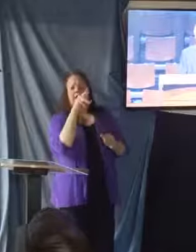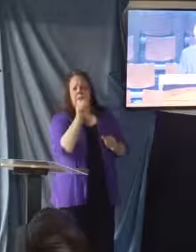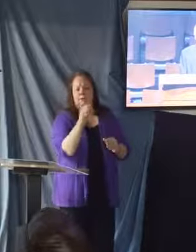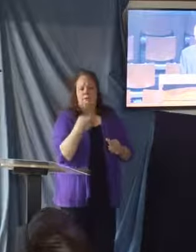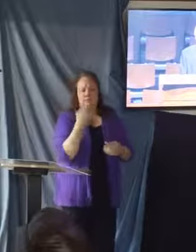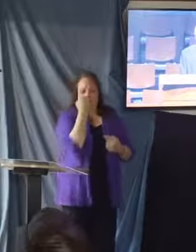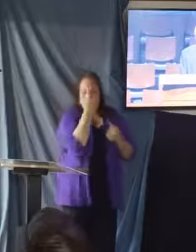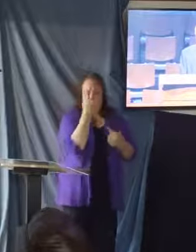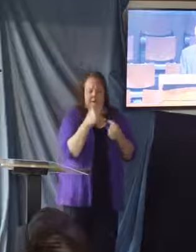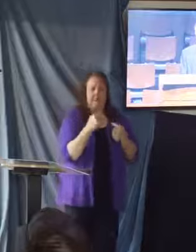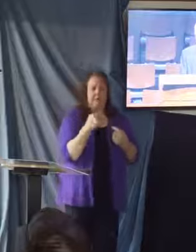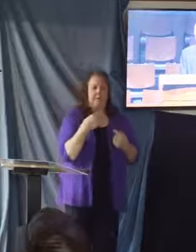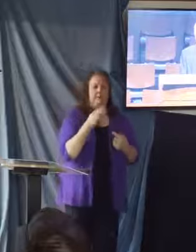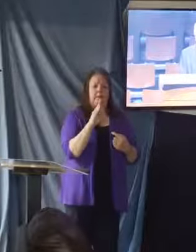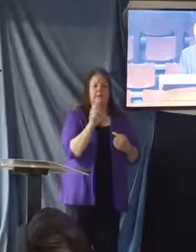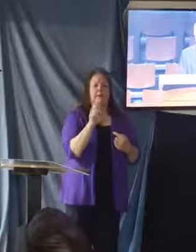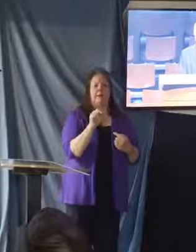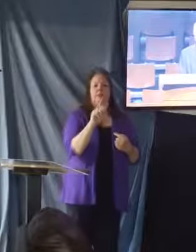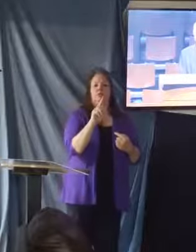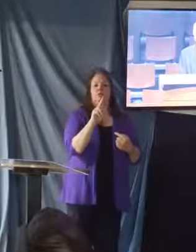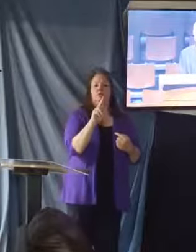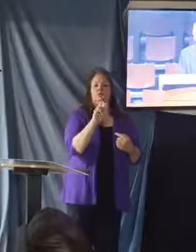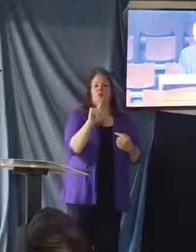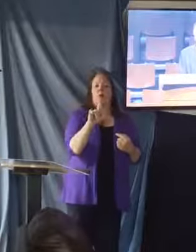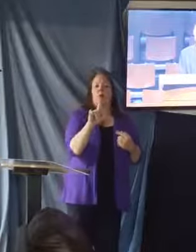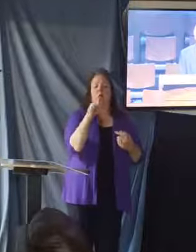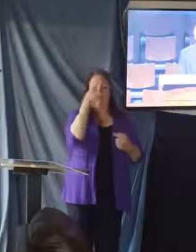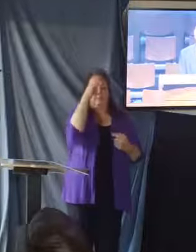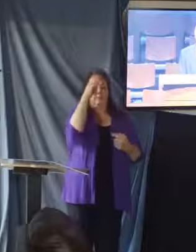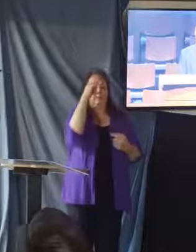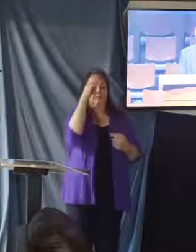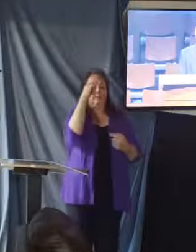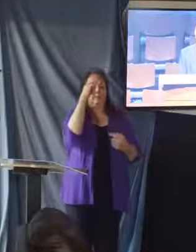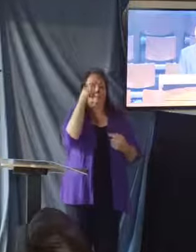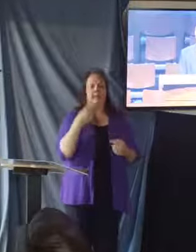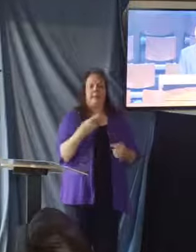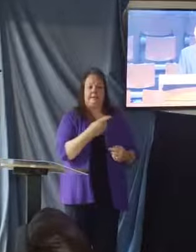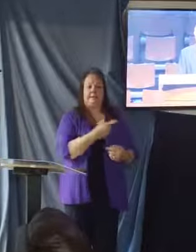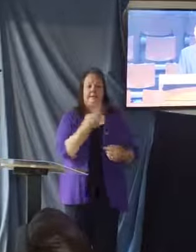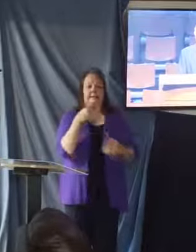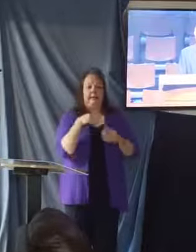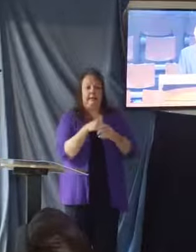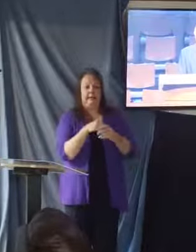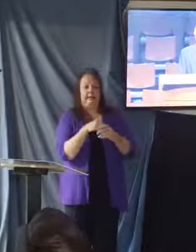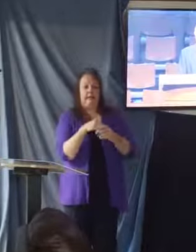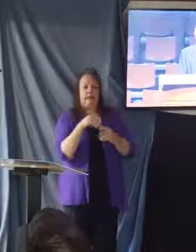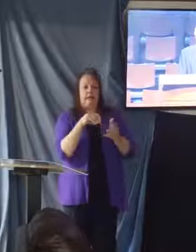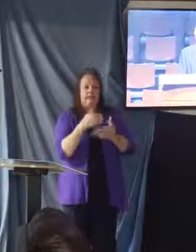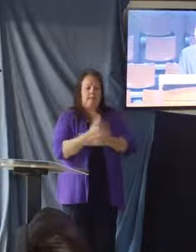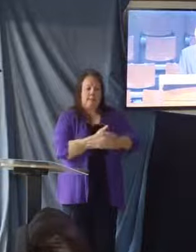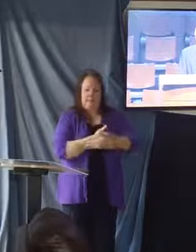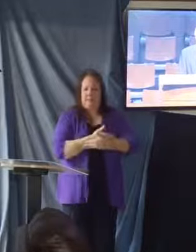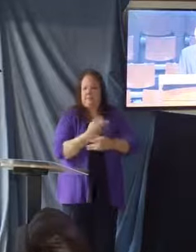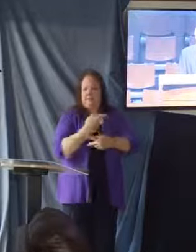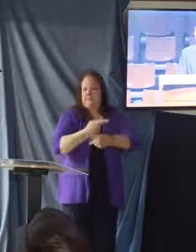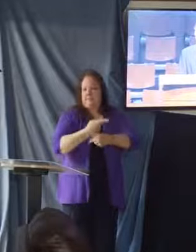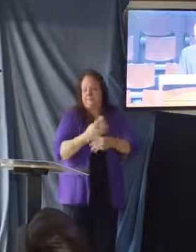is considering the candidacy of Ben DeBell as a deacon over nursery and We